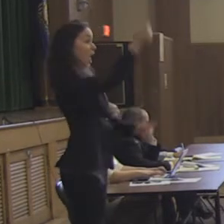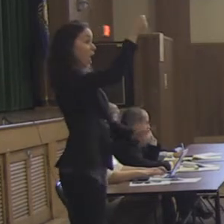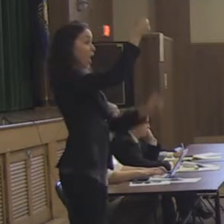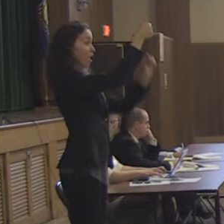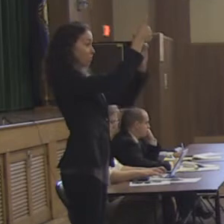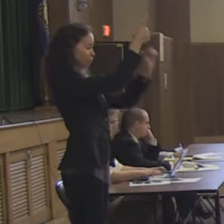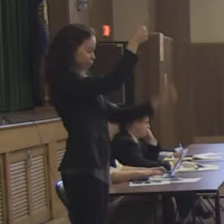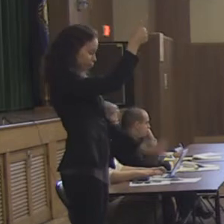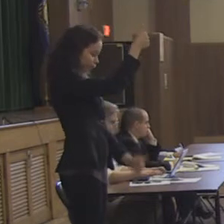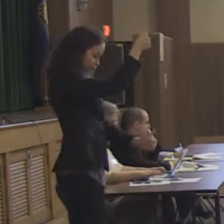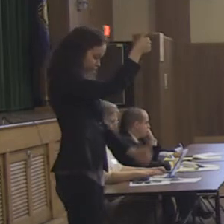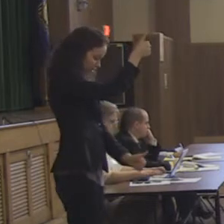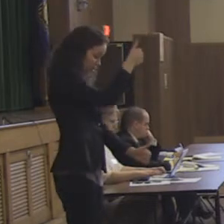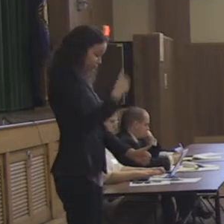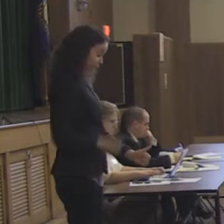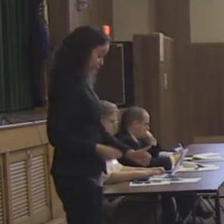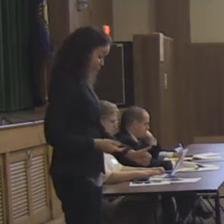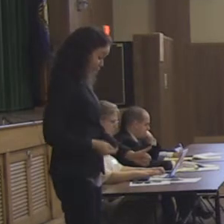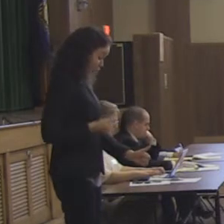not to be forgotten.